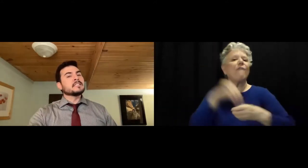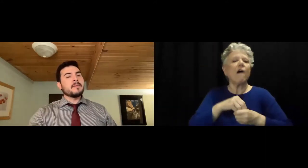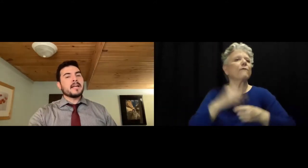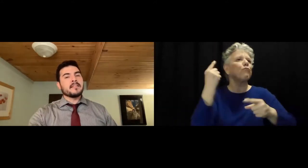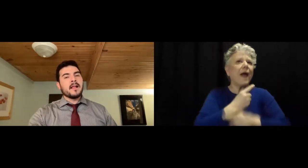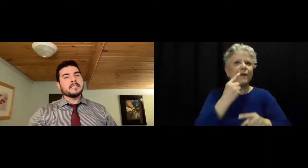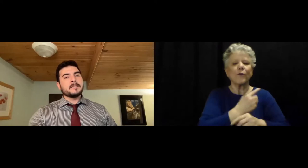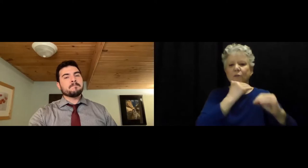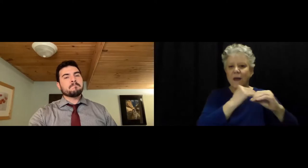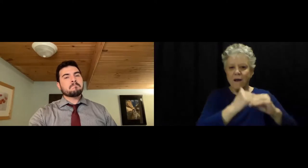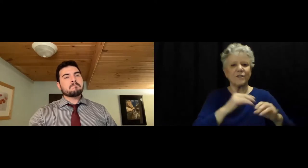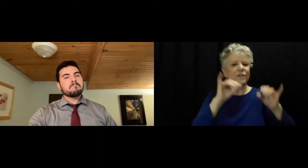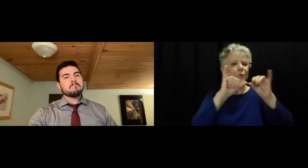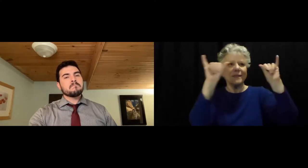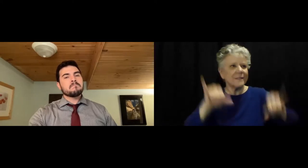or systematic theology.